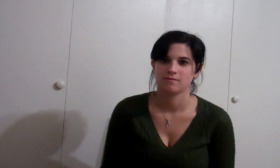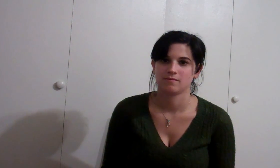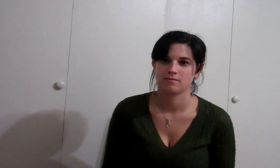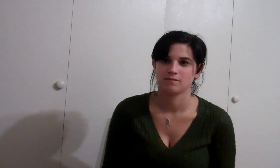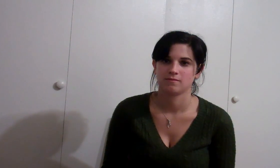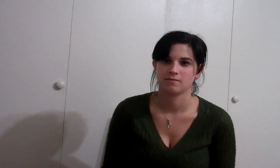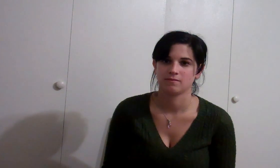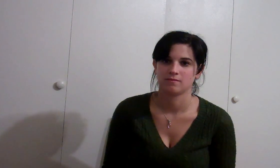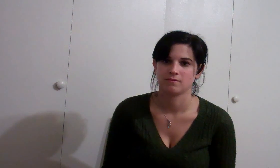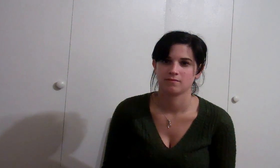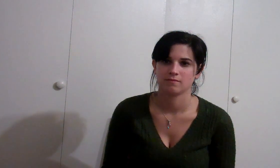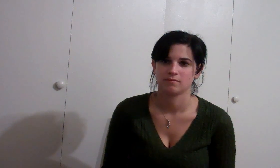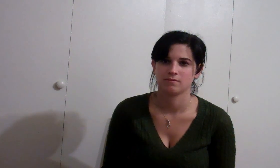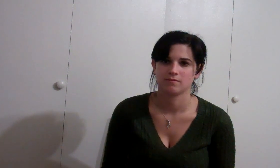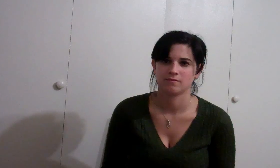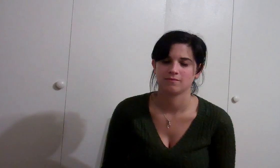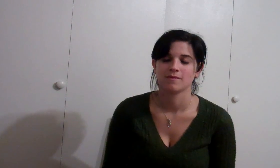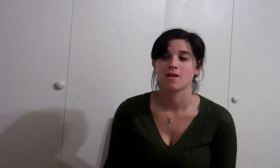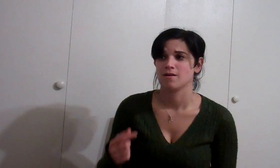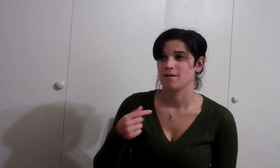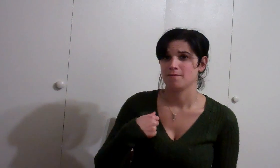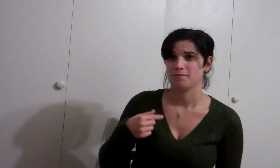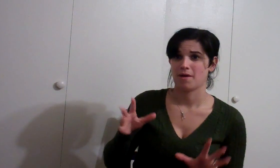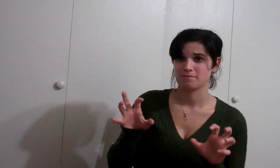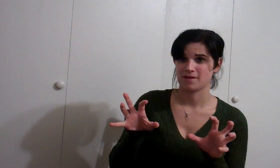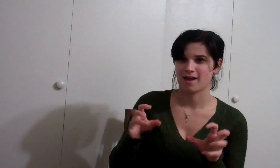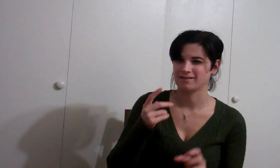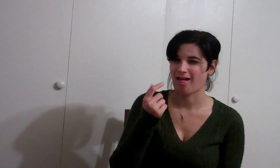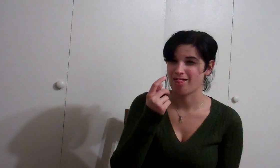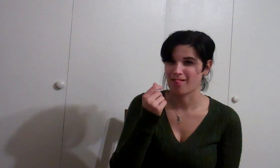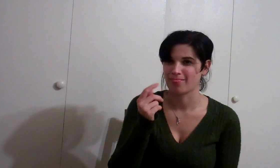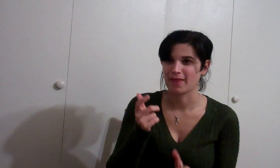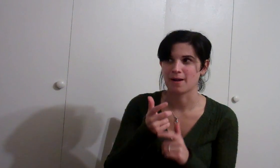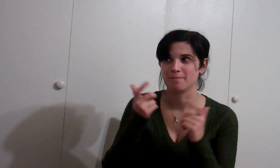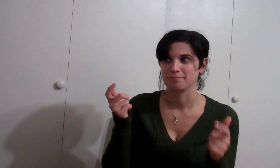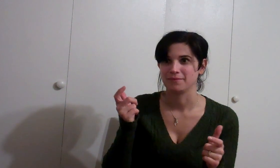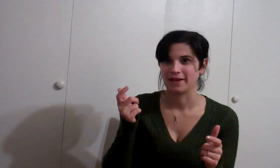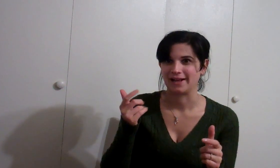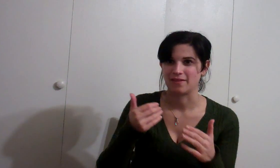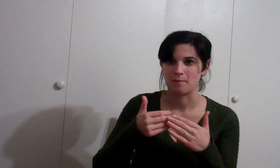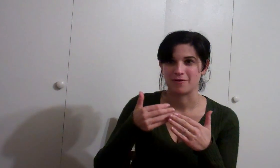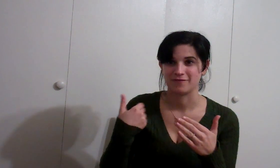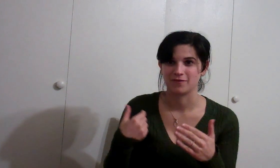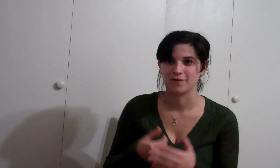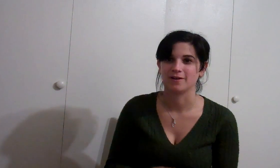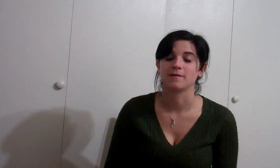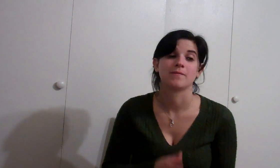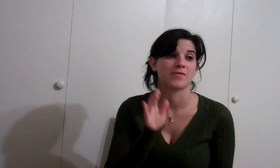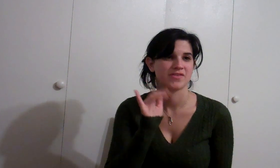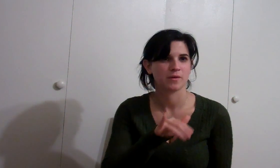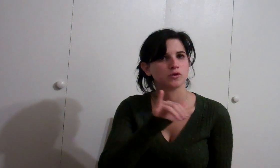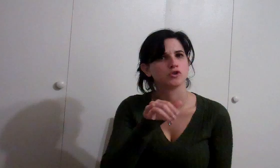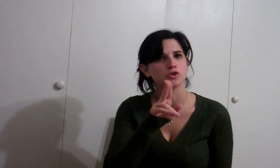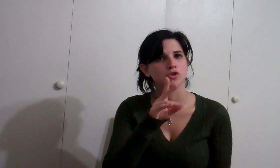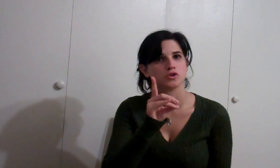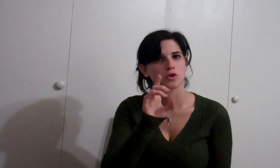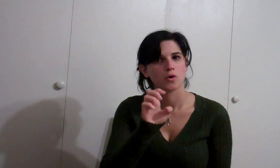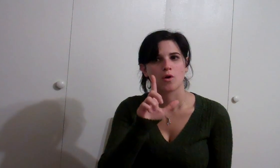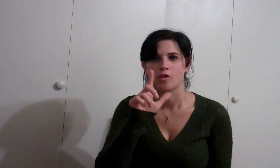Yes, okay. My behind is a little bigger than it was. Okay. Yeah, that was Jude Law, by the way. Right. So, first of all, it's